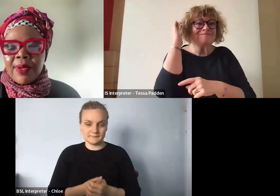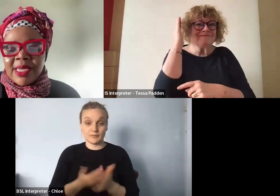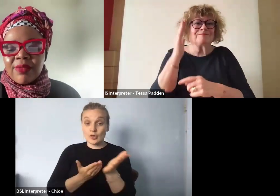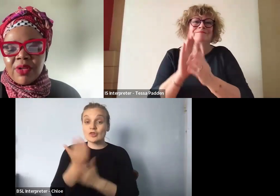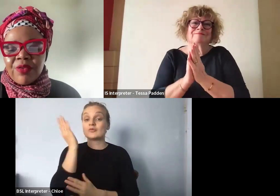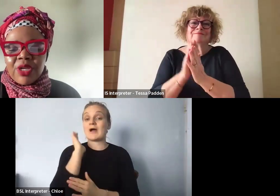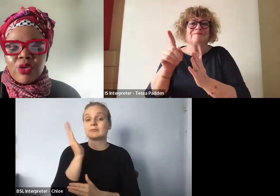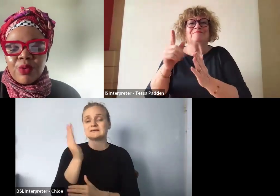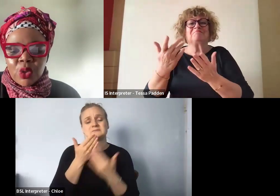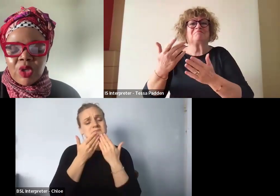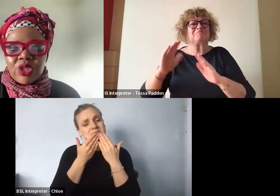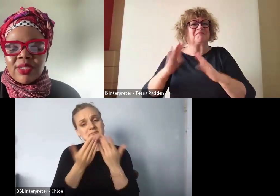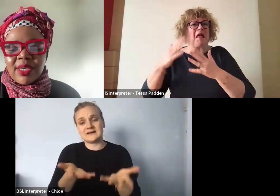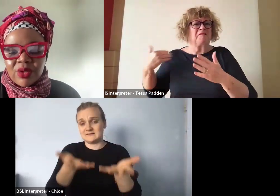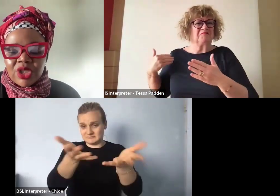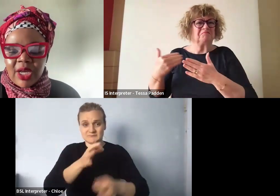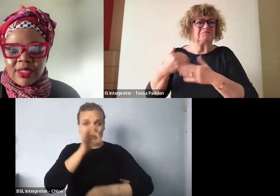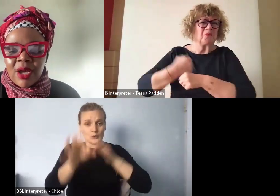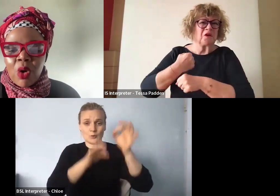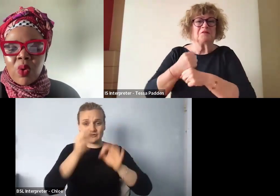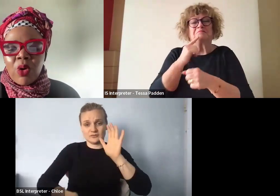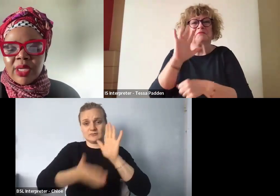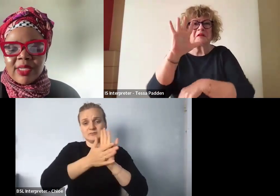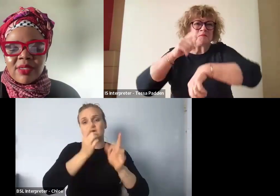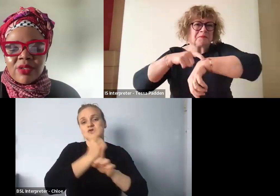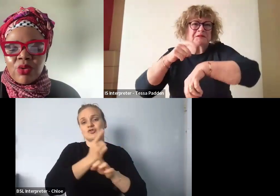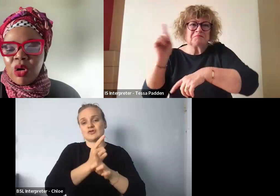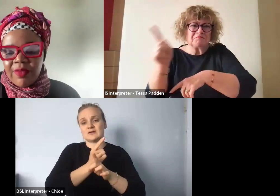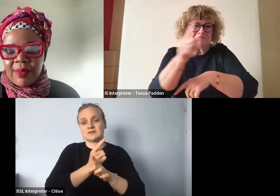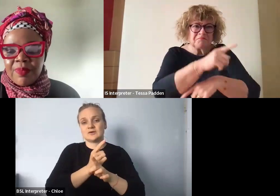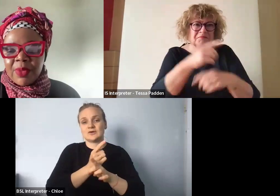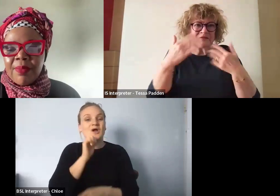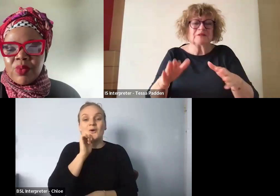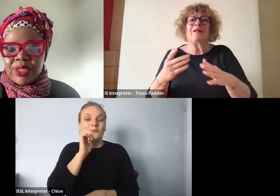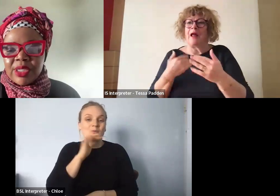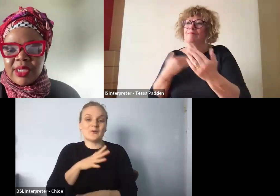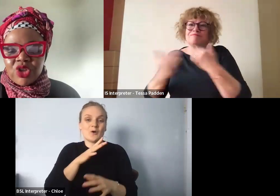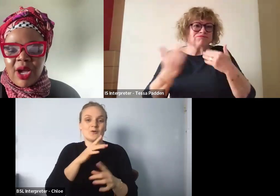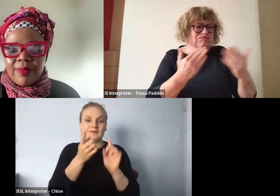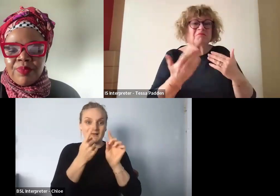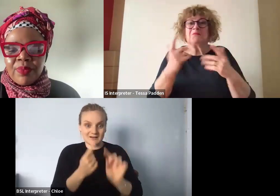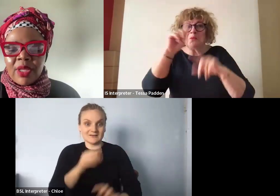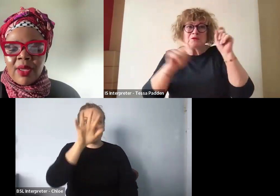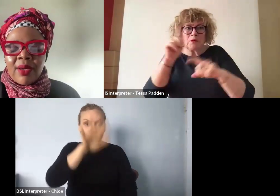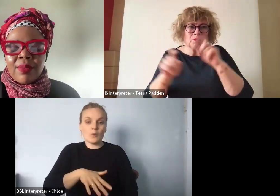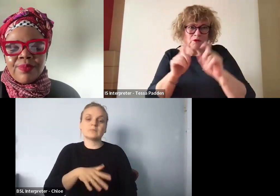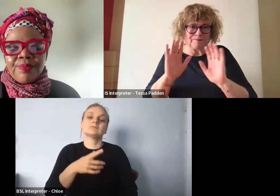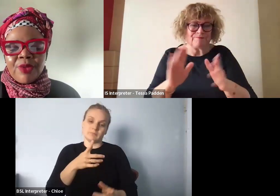presentation, please feel free to put your questions into the chat. We won't get to all of them, but we'll certainly try.